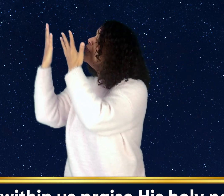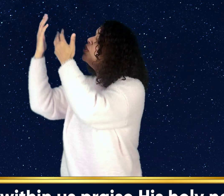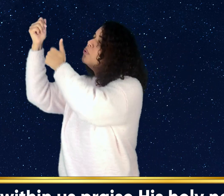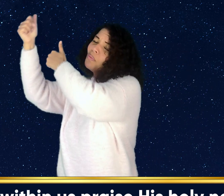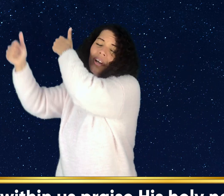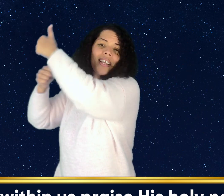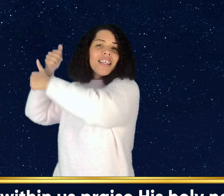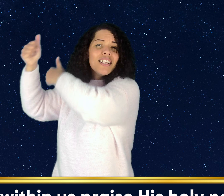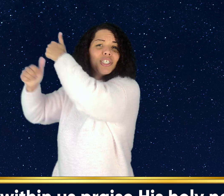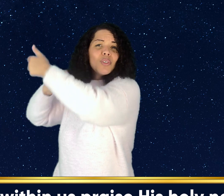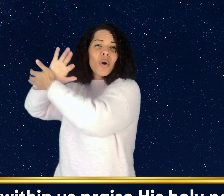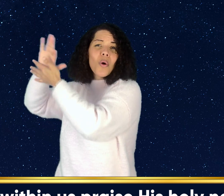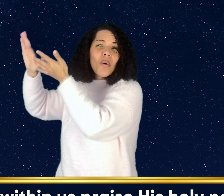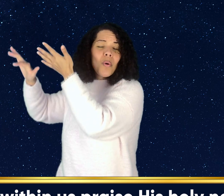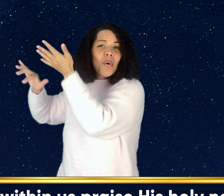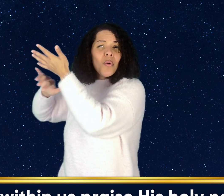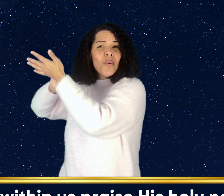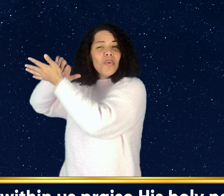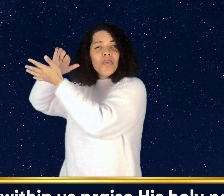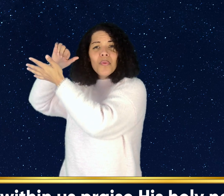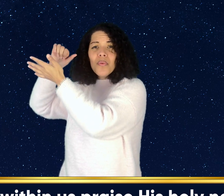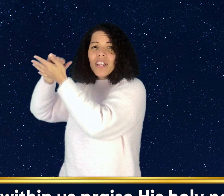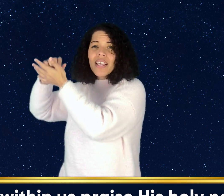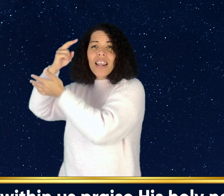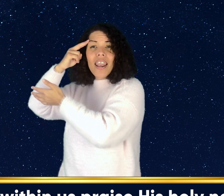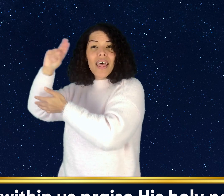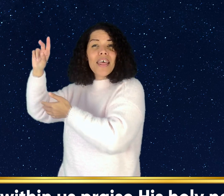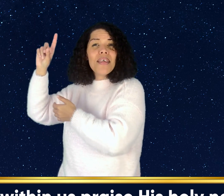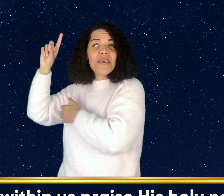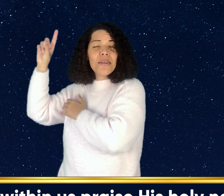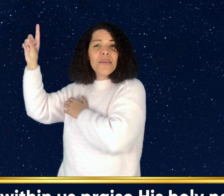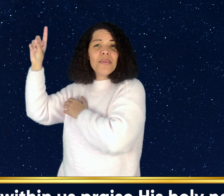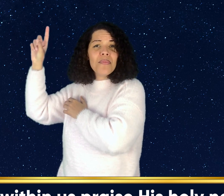all within us praise his holy name.